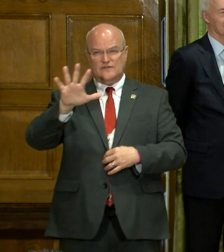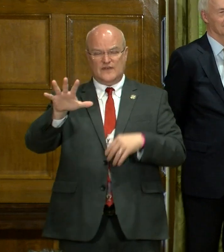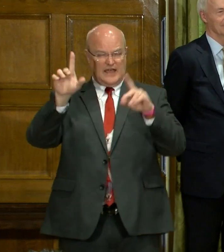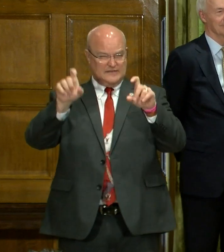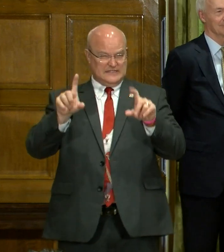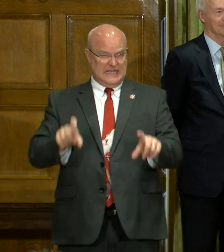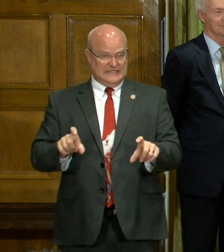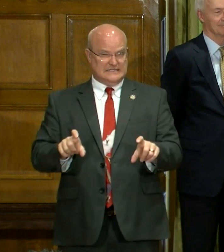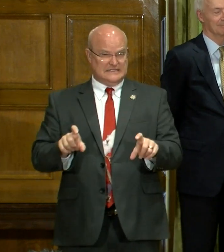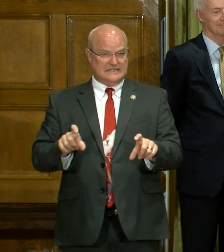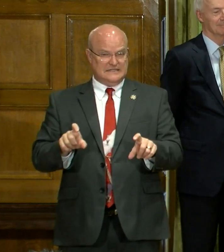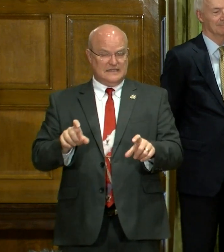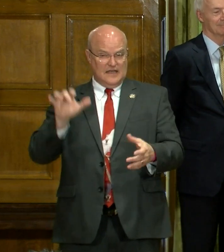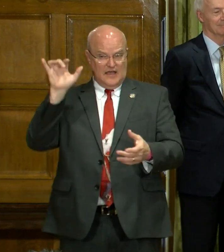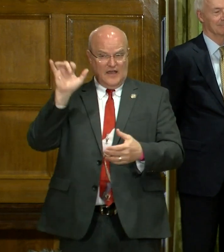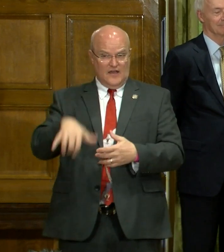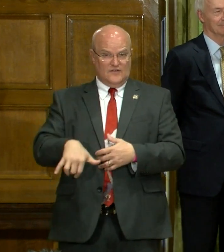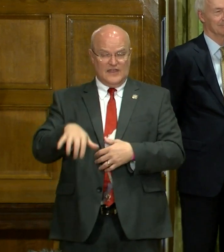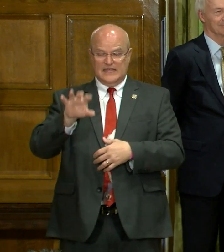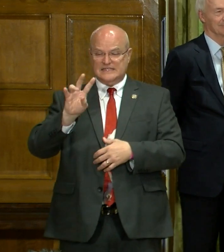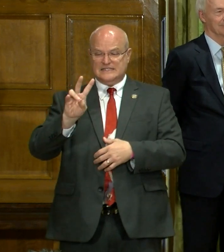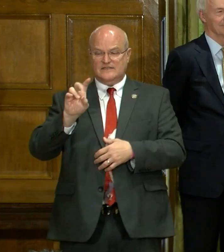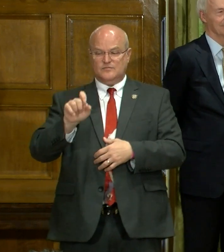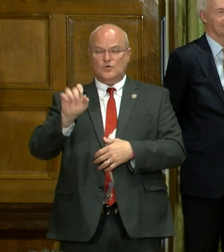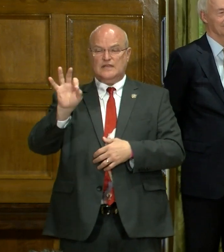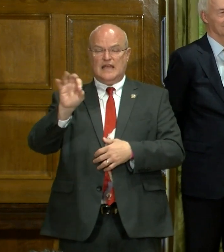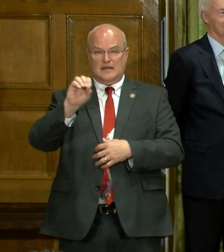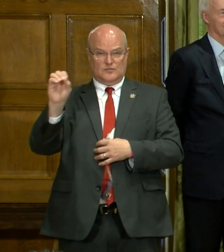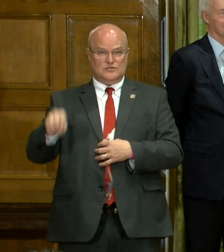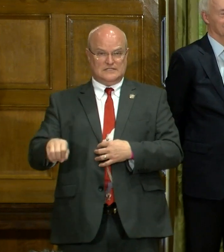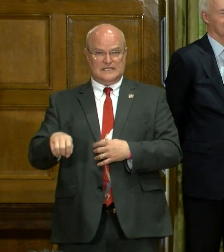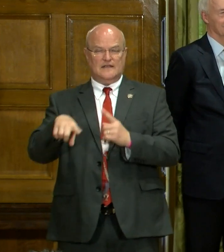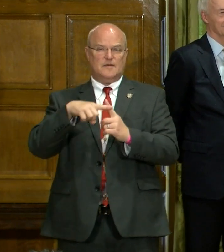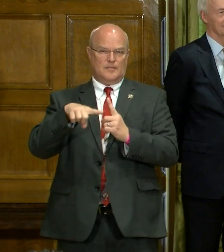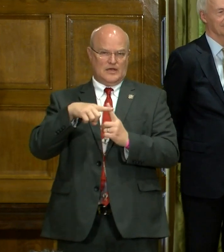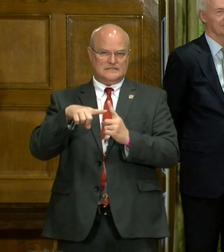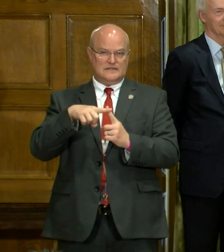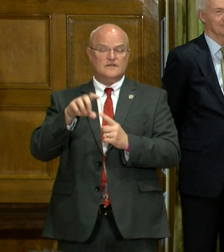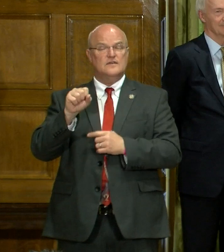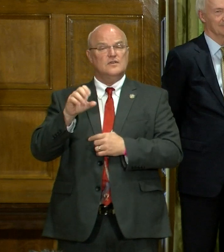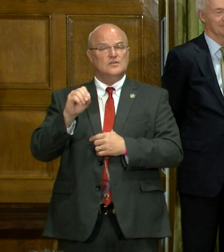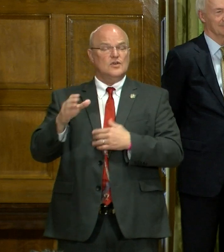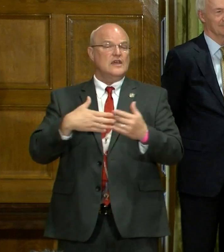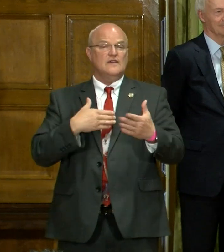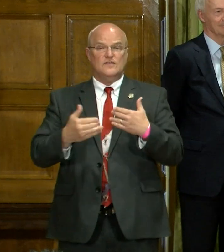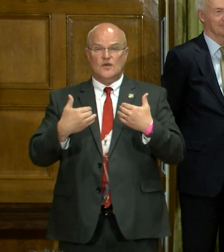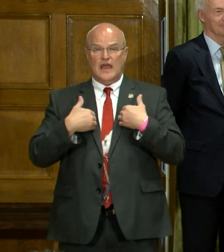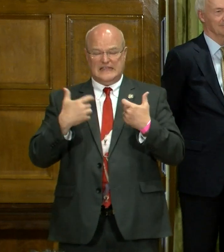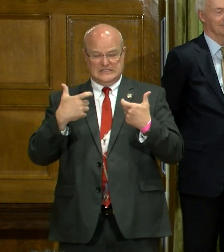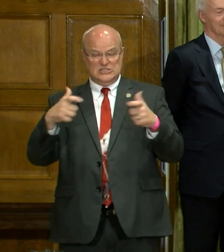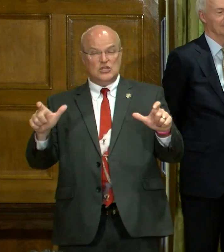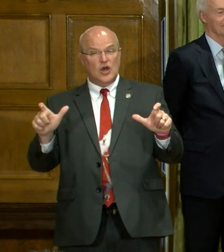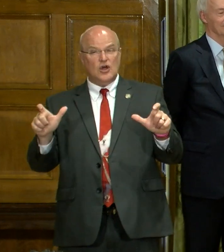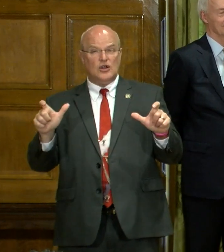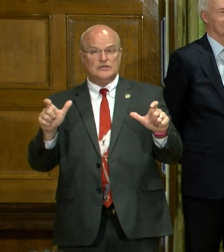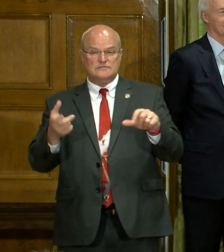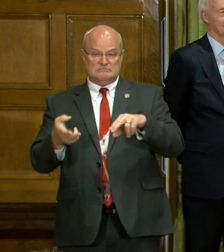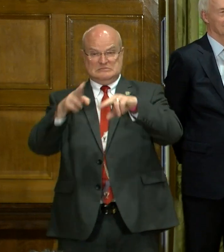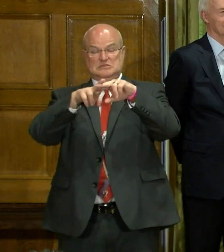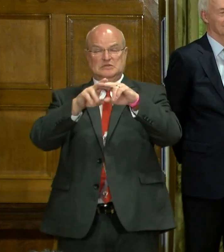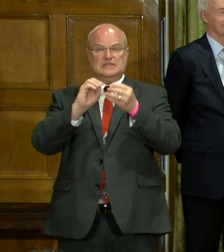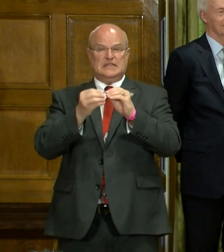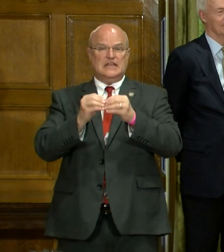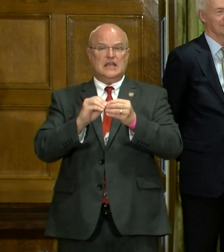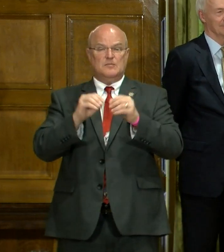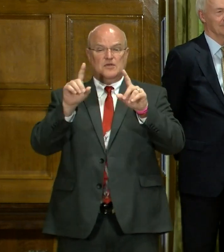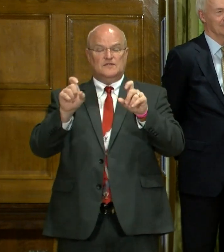34,745 tests, and of those, 7.9% have been positive. So even though we had this large increase in the